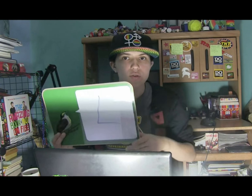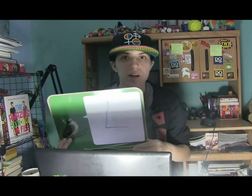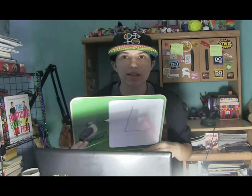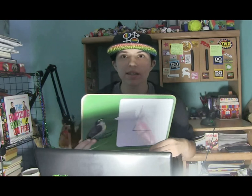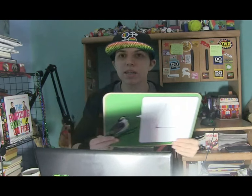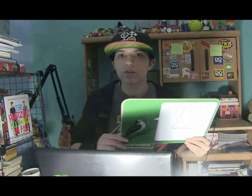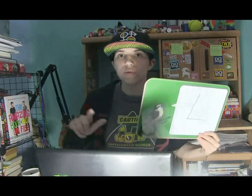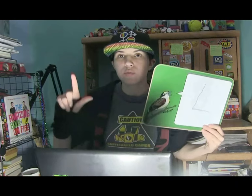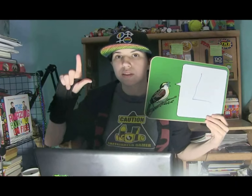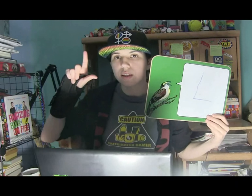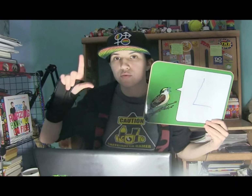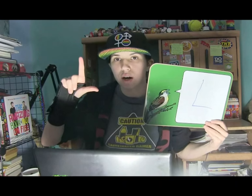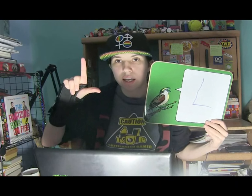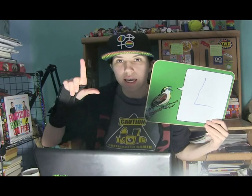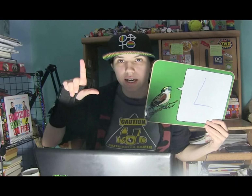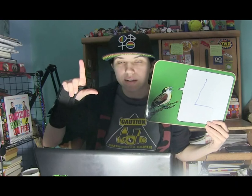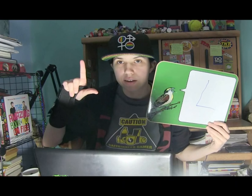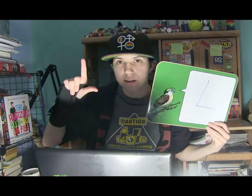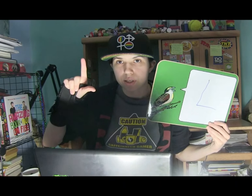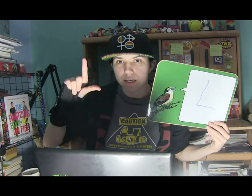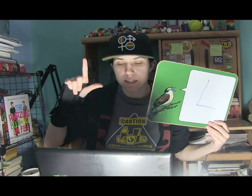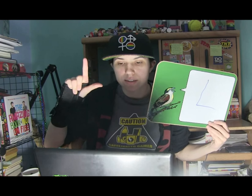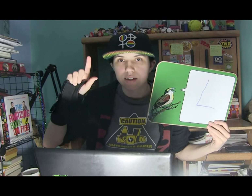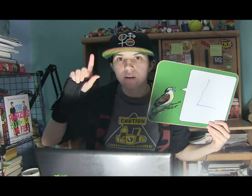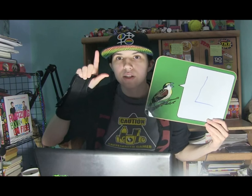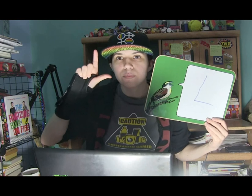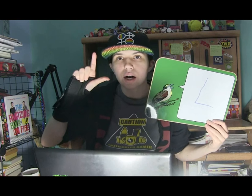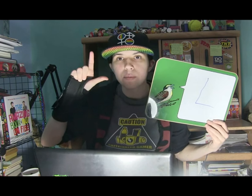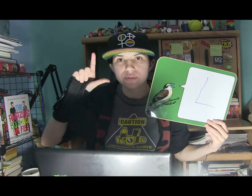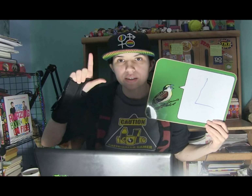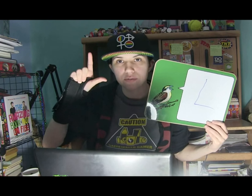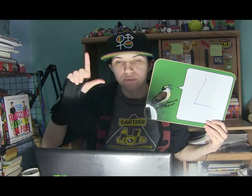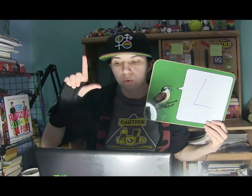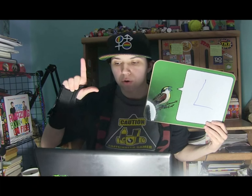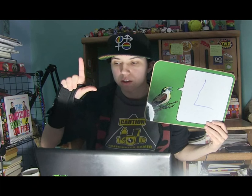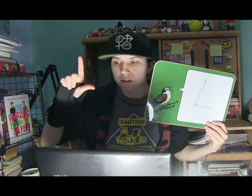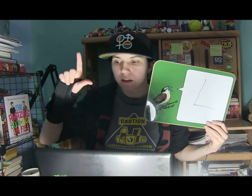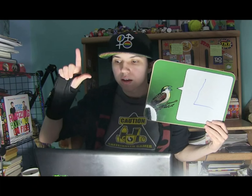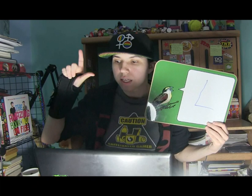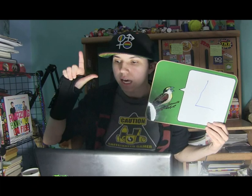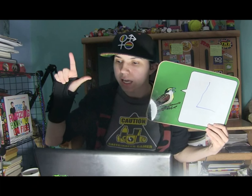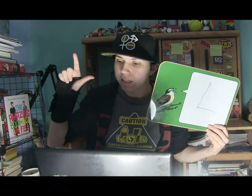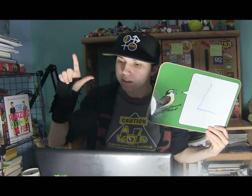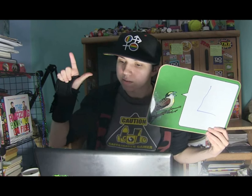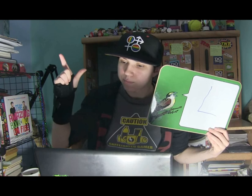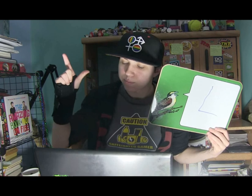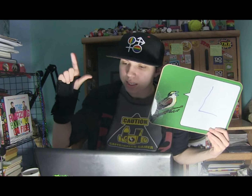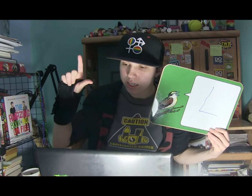correctly, do it with the right hand, because when the palm is facing forward, the L